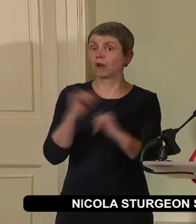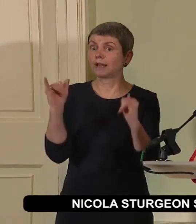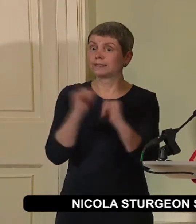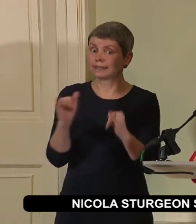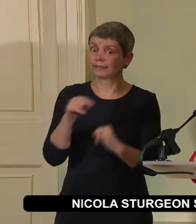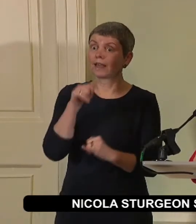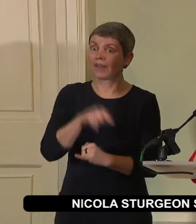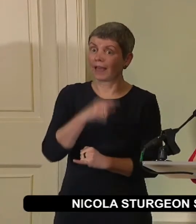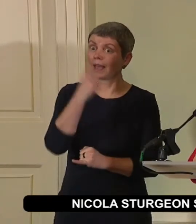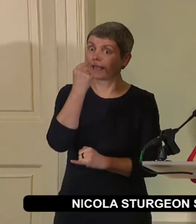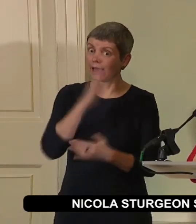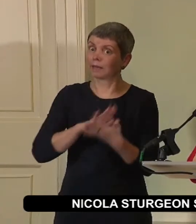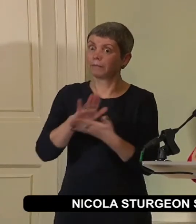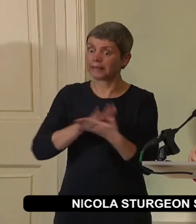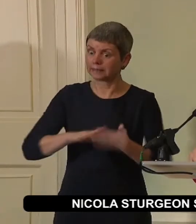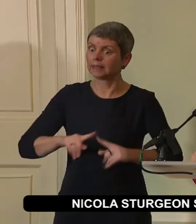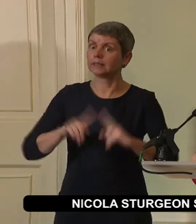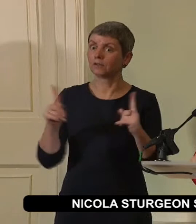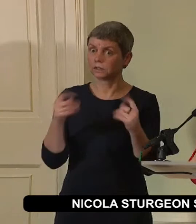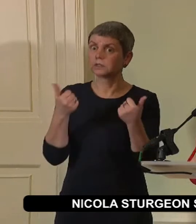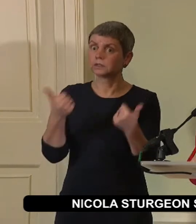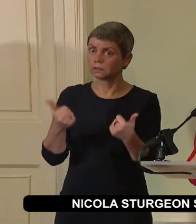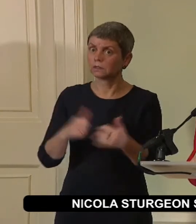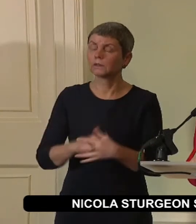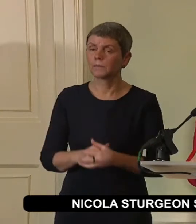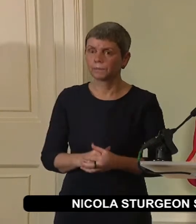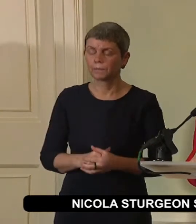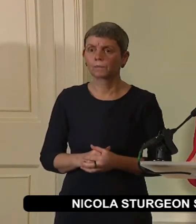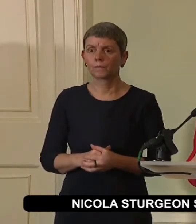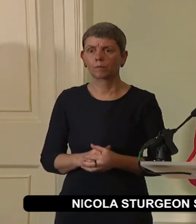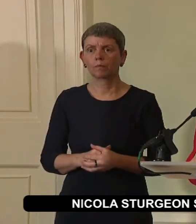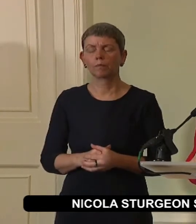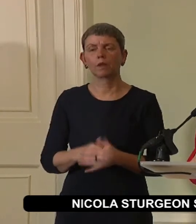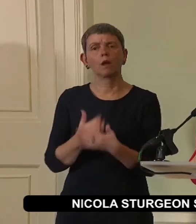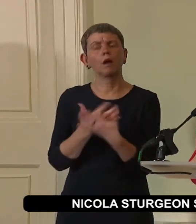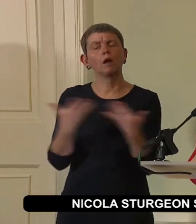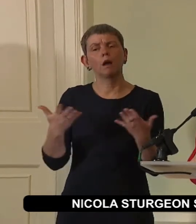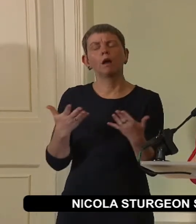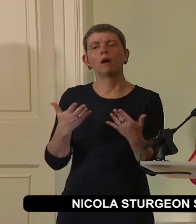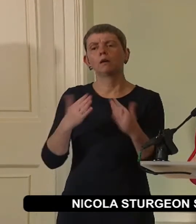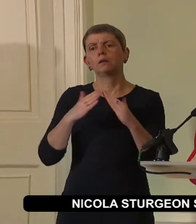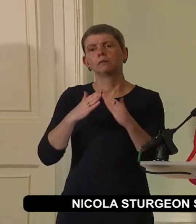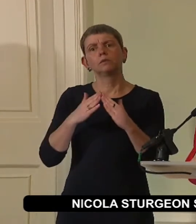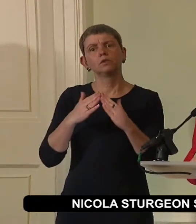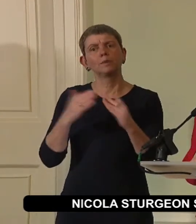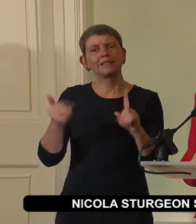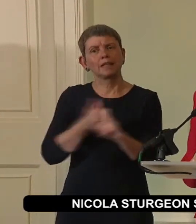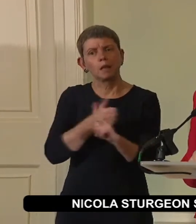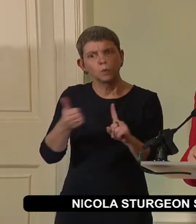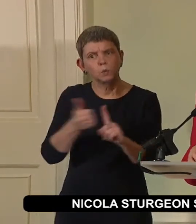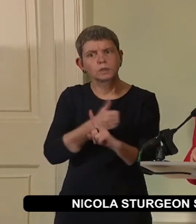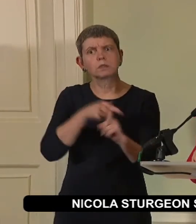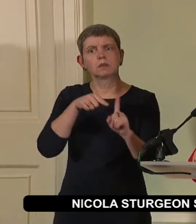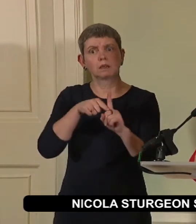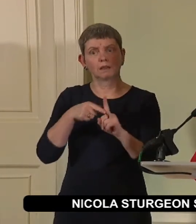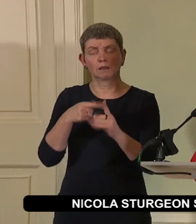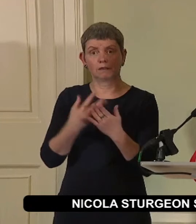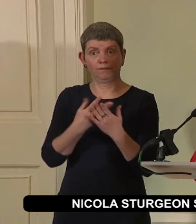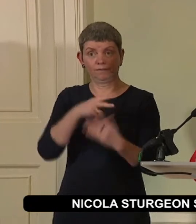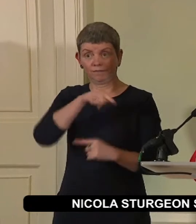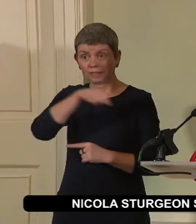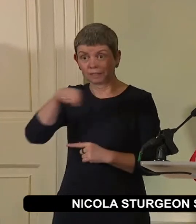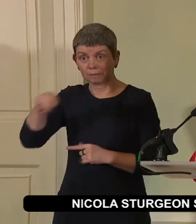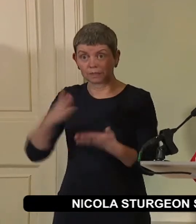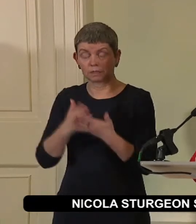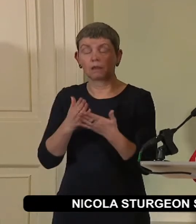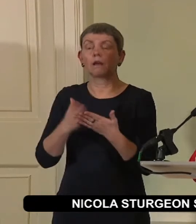home or not. There are stronger protections for victims of domestic abuse, and Parliament will soon consider legislation to improve